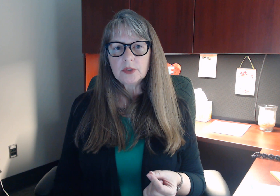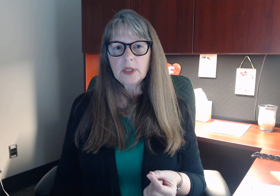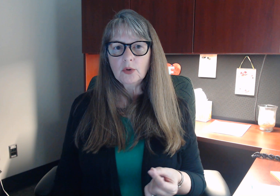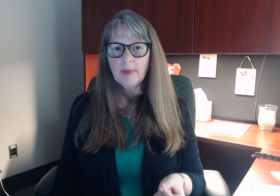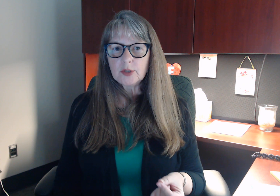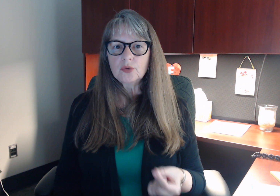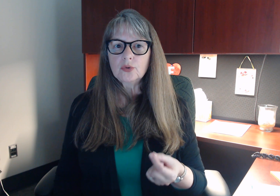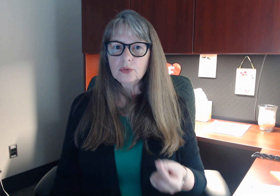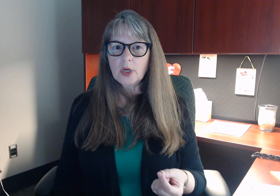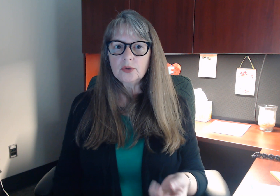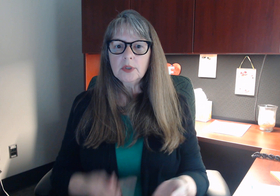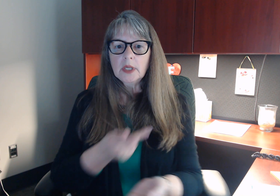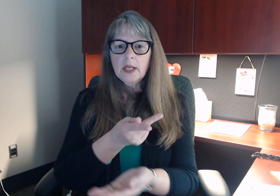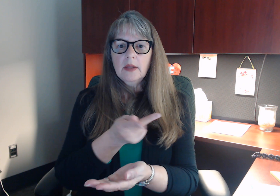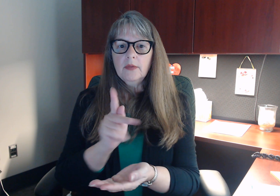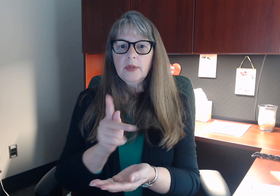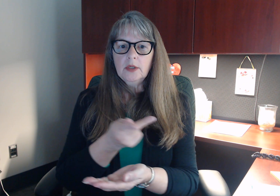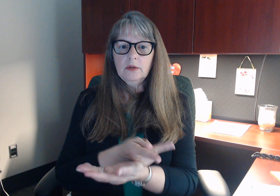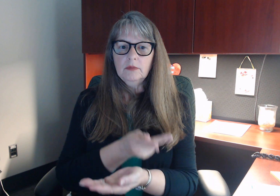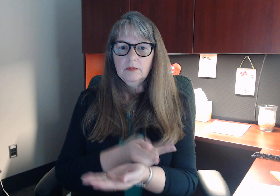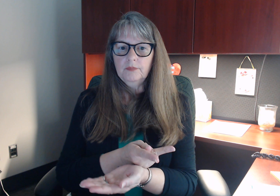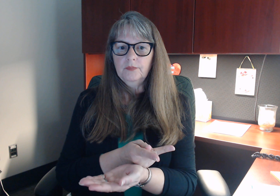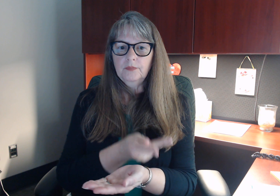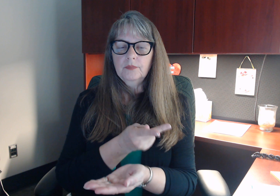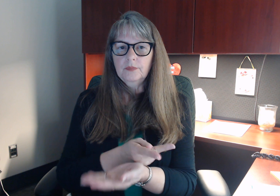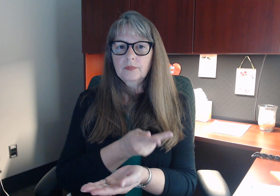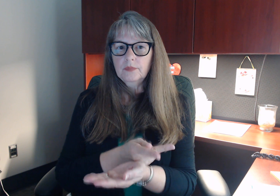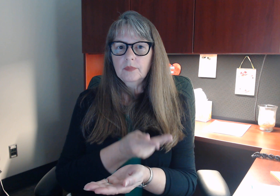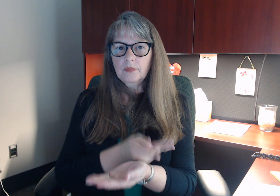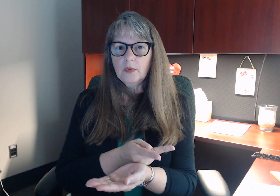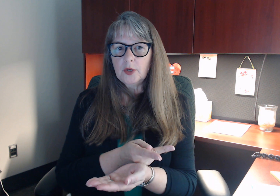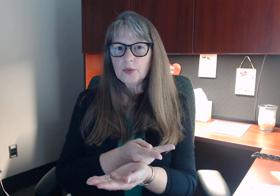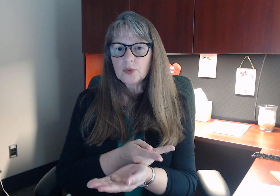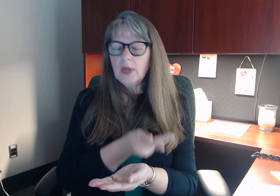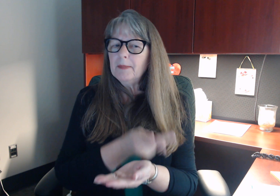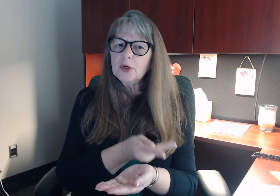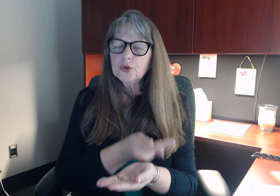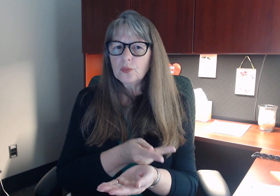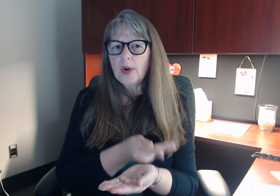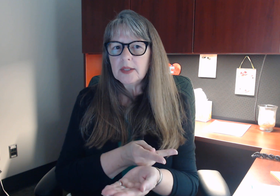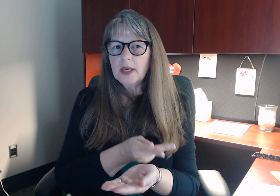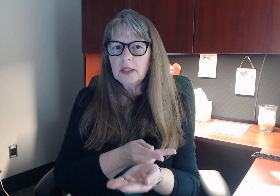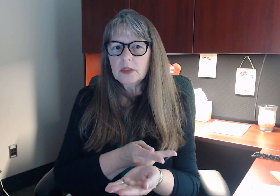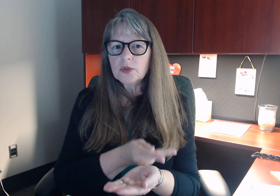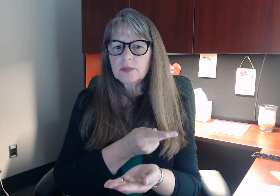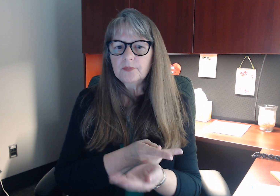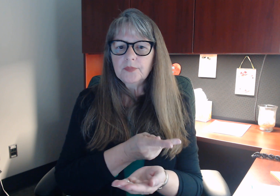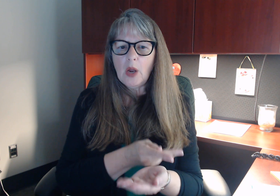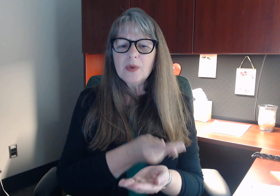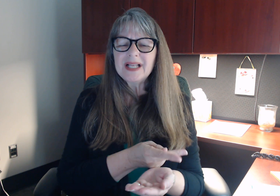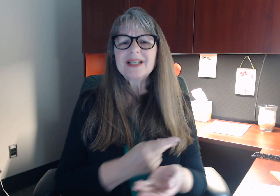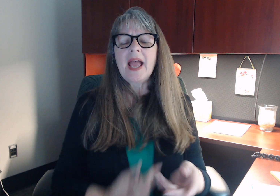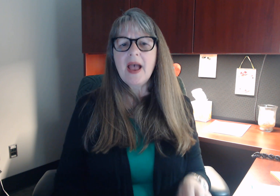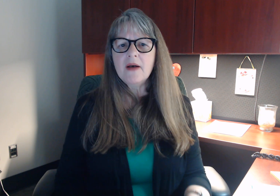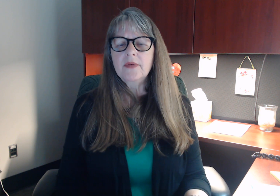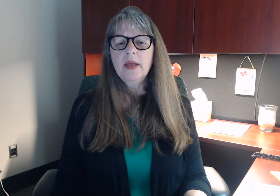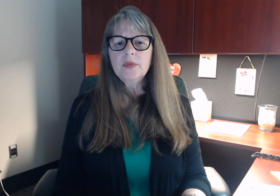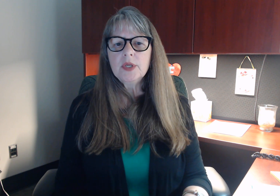get your master's or your doctorate, then graduate school. I'm not sure why that is. I always like to have these